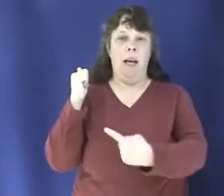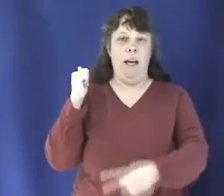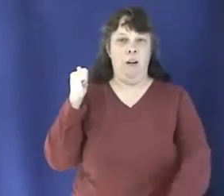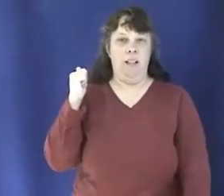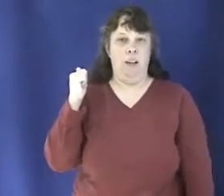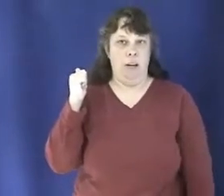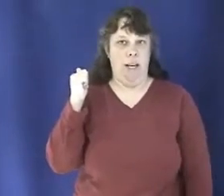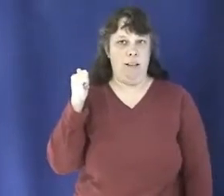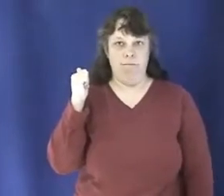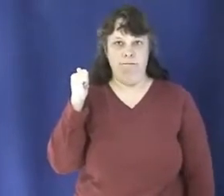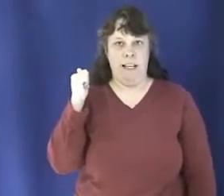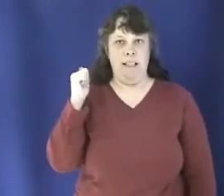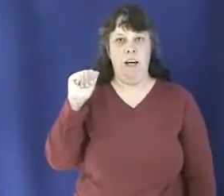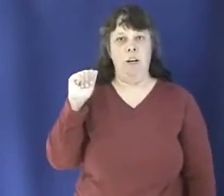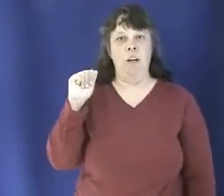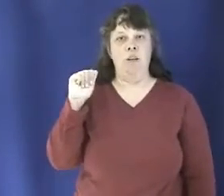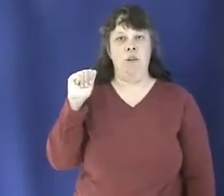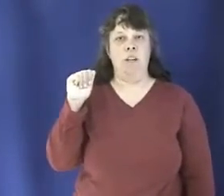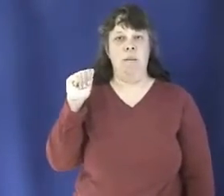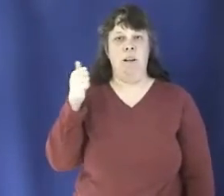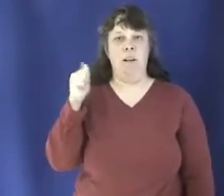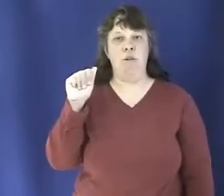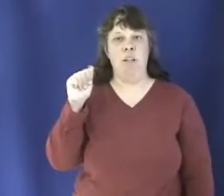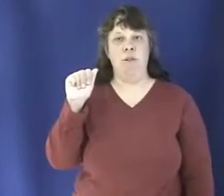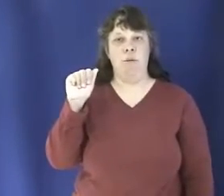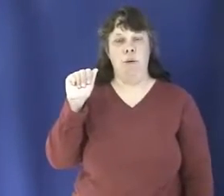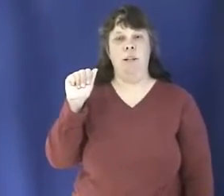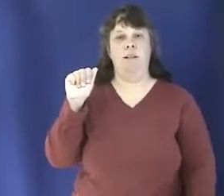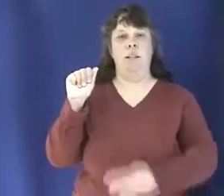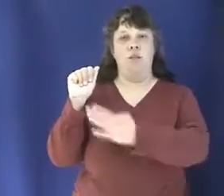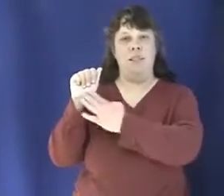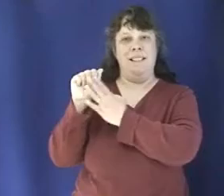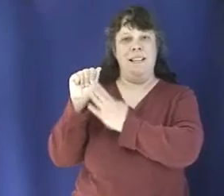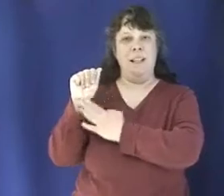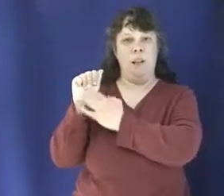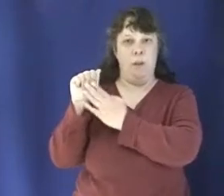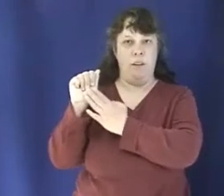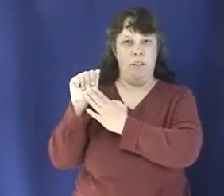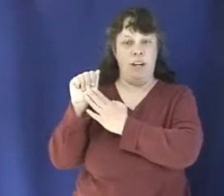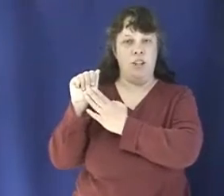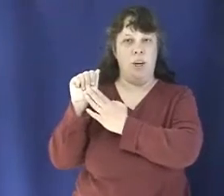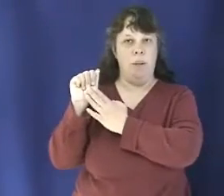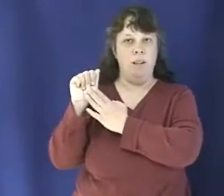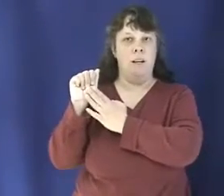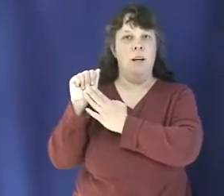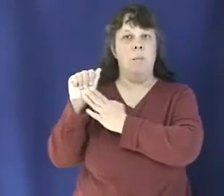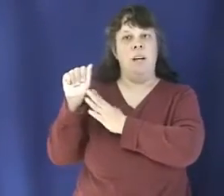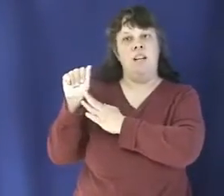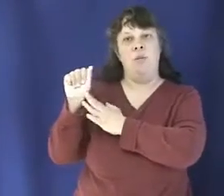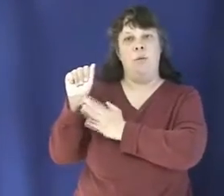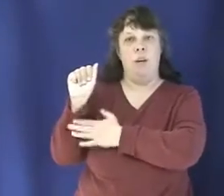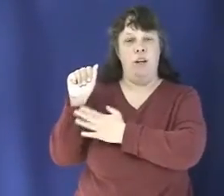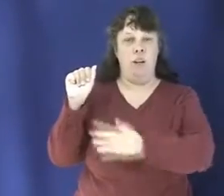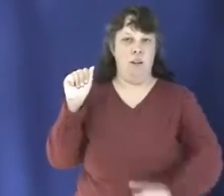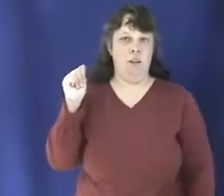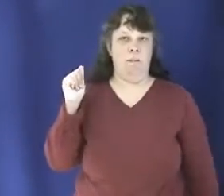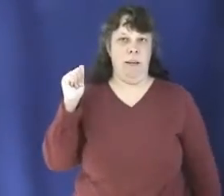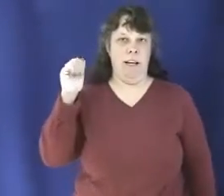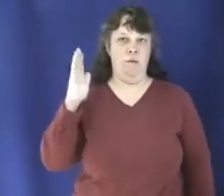A or a T or an S. Can't tell. So you need to be close enough to the front that you can see clearly what the hand shape is, but not so far that it hurts. Okay?